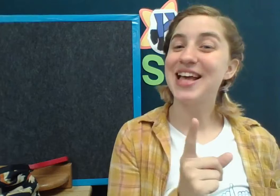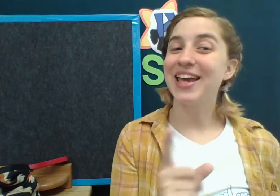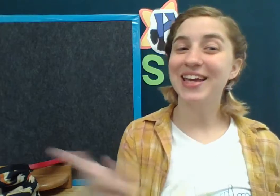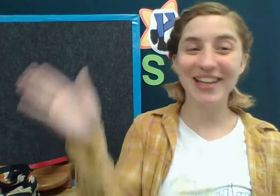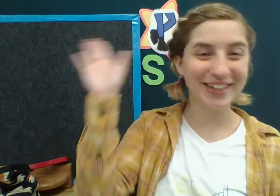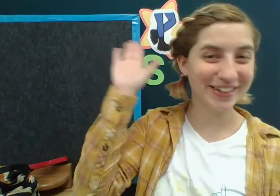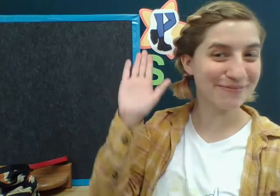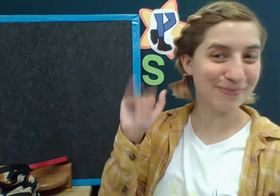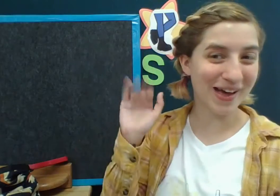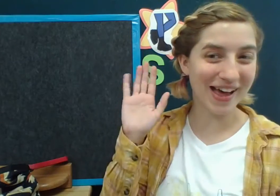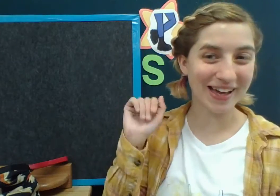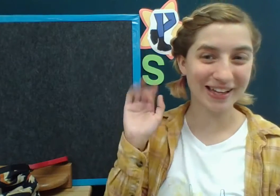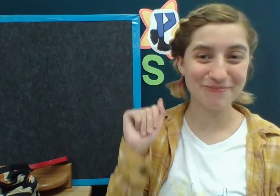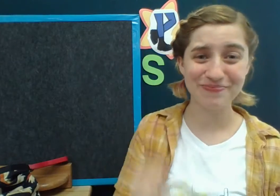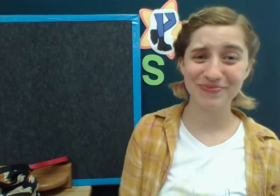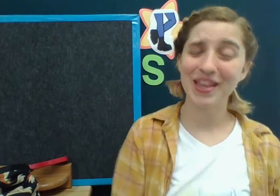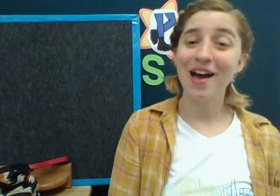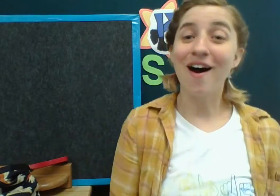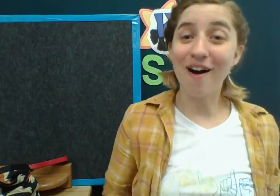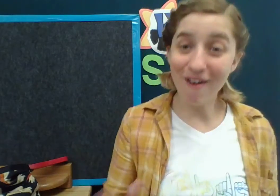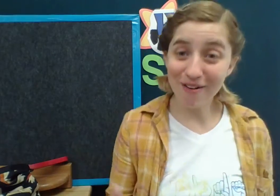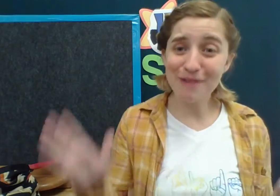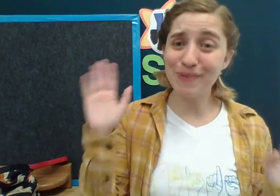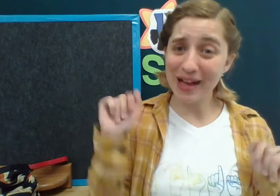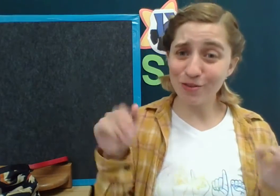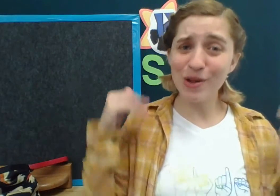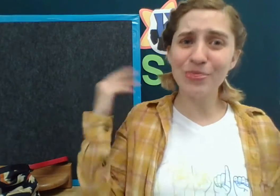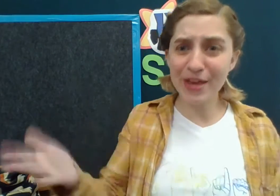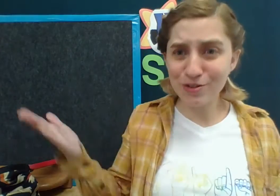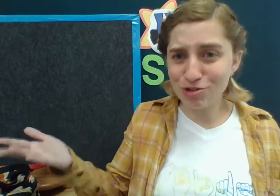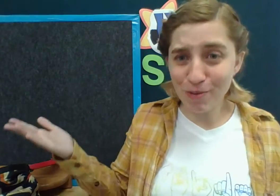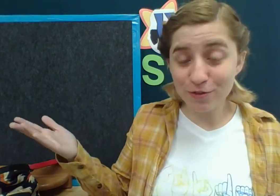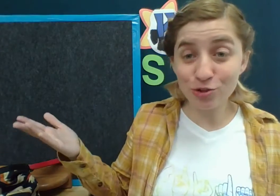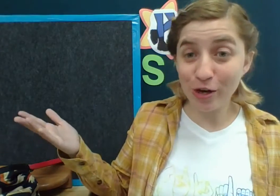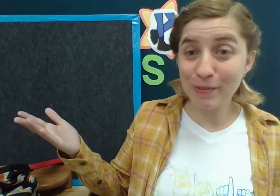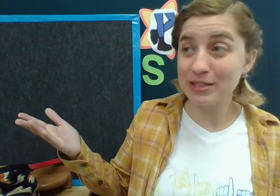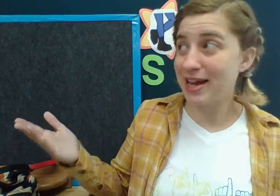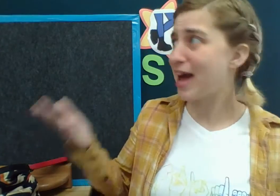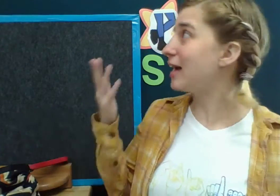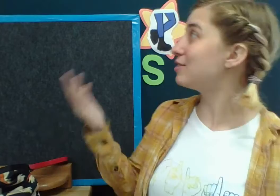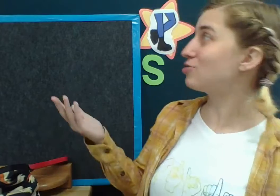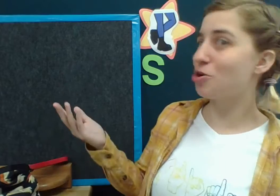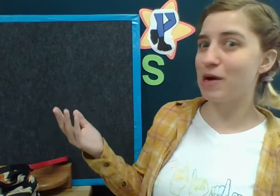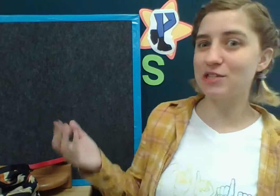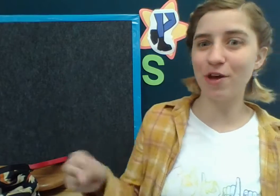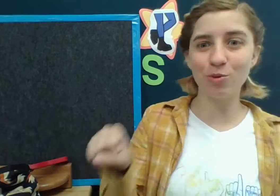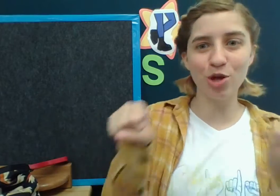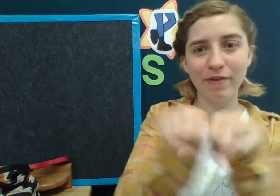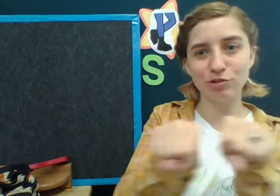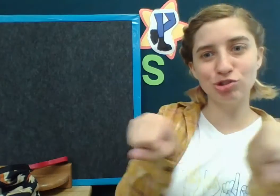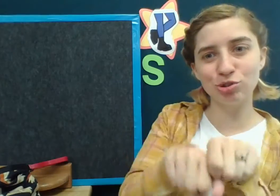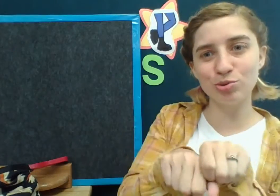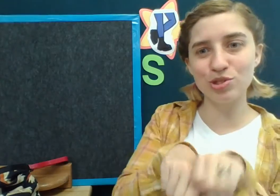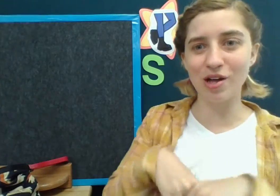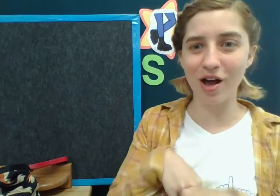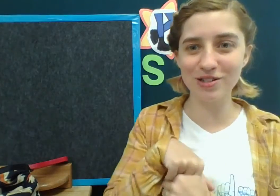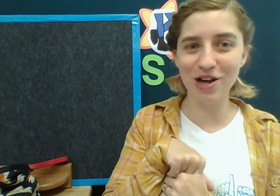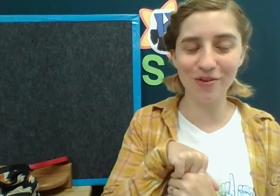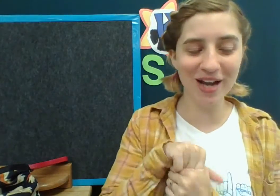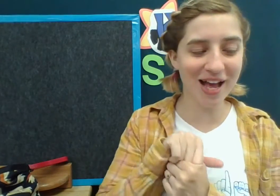say goodbye. All right, bye, everyone. Thank you so much for joining me today. I had so much fun with all of our shoes songs going